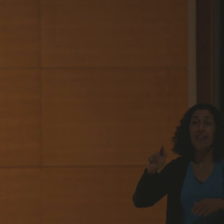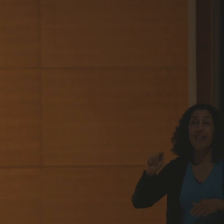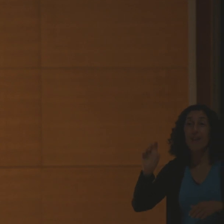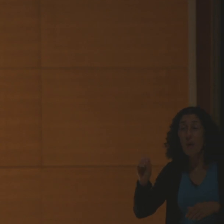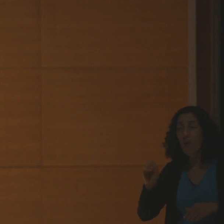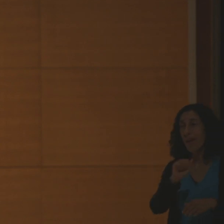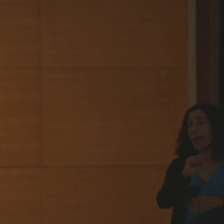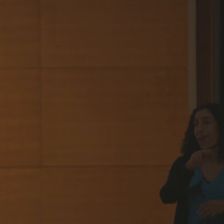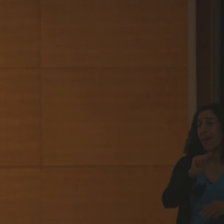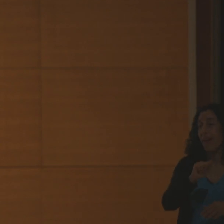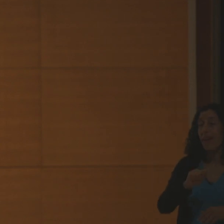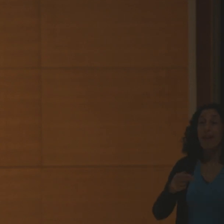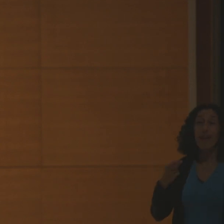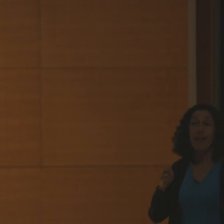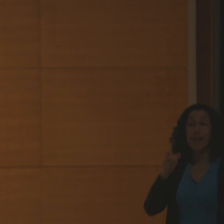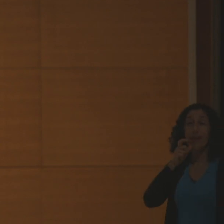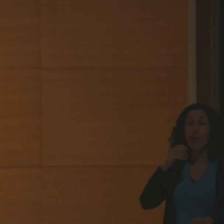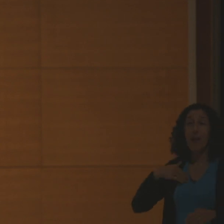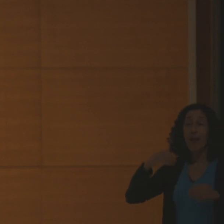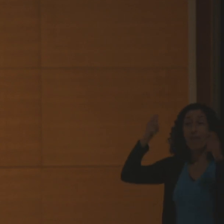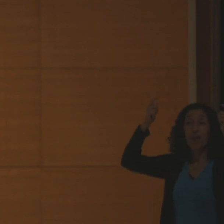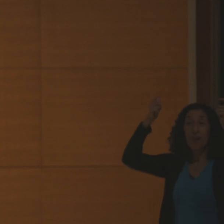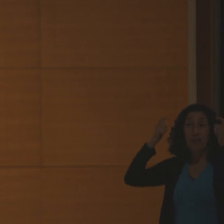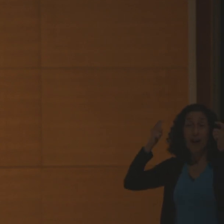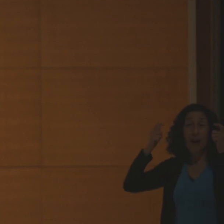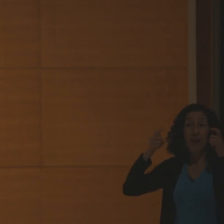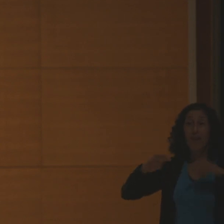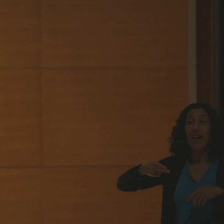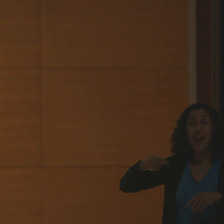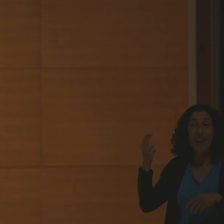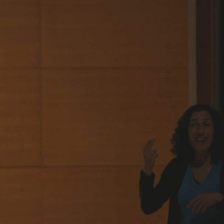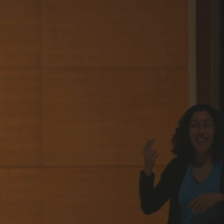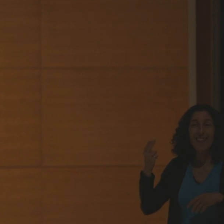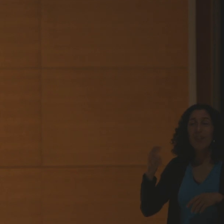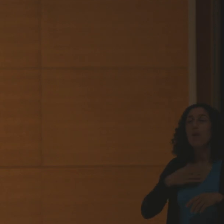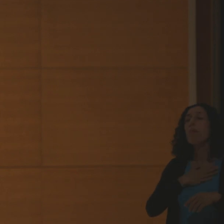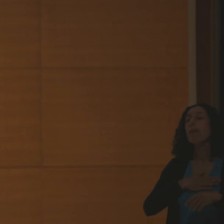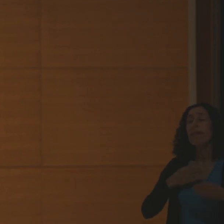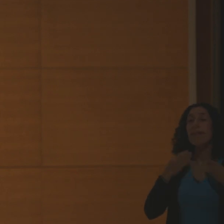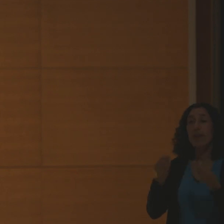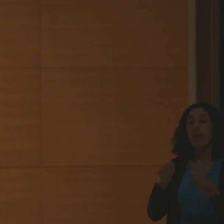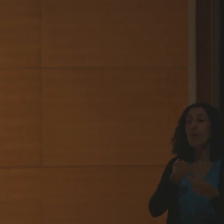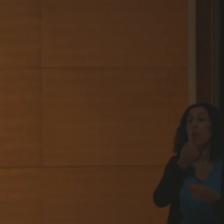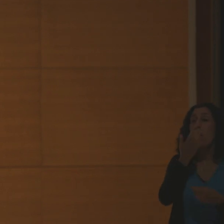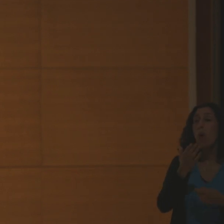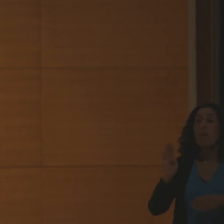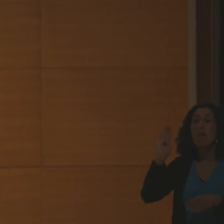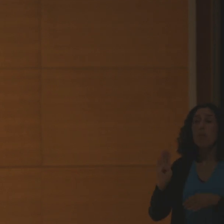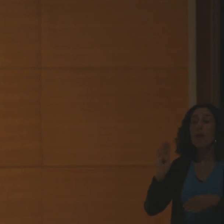AKA he who wears the crown height. Please give a warm Brooklyn welcome